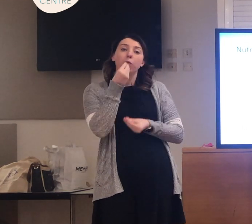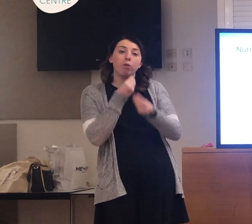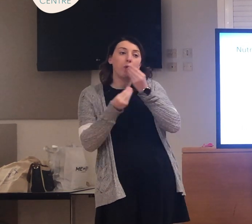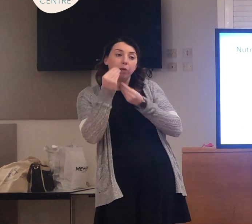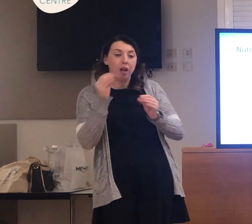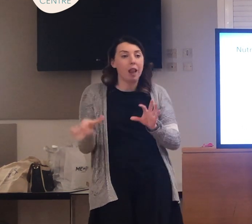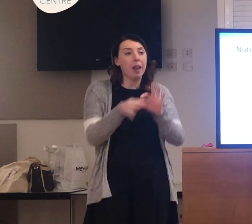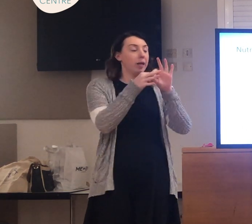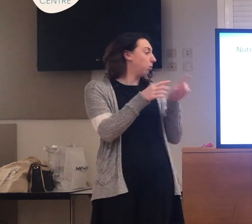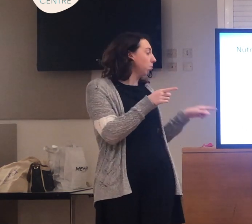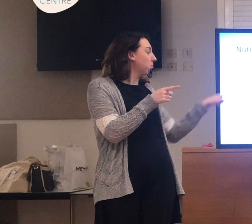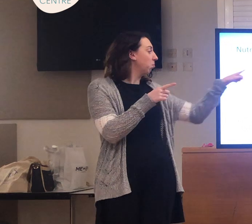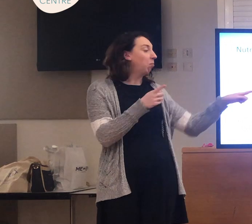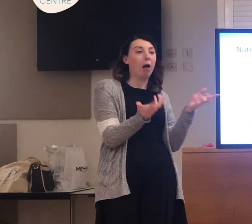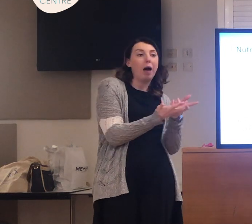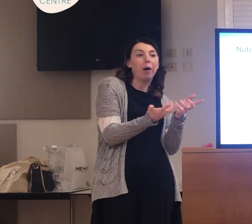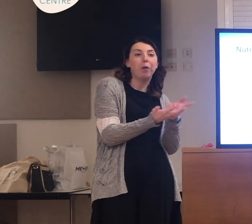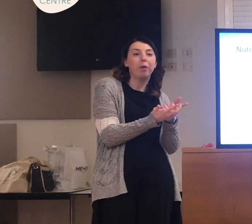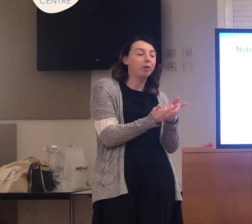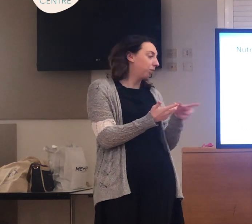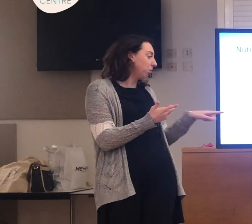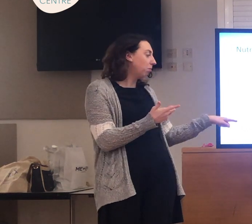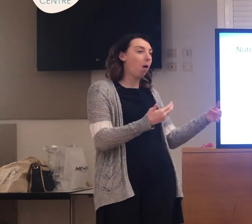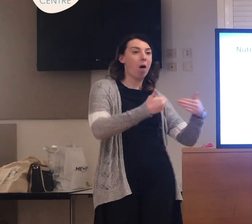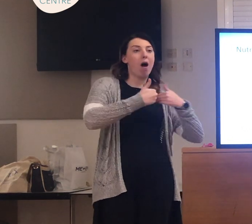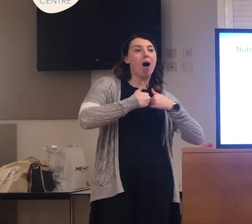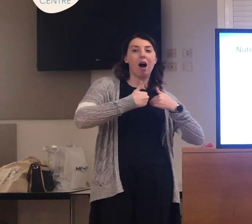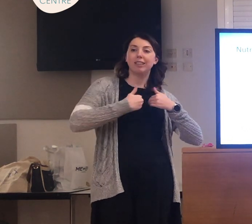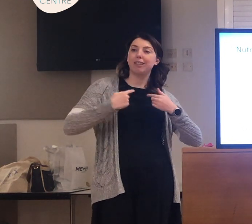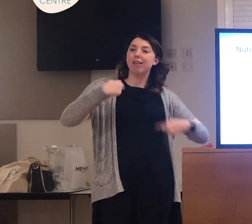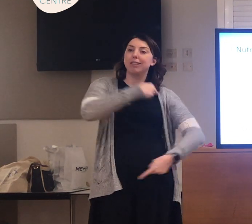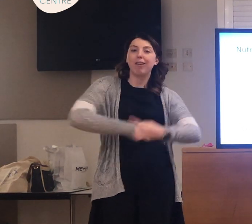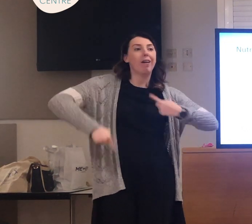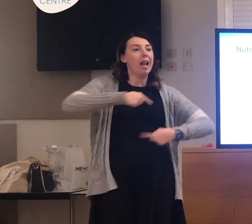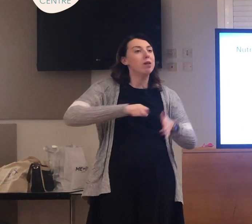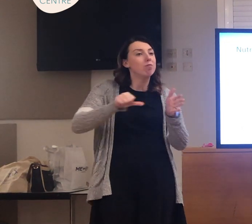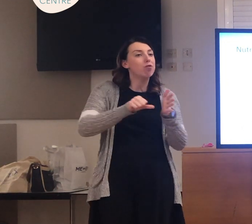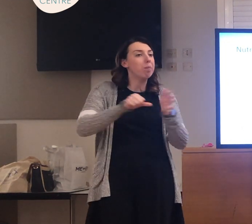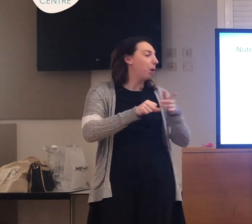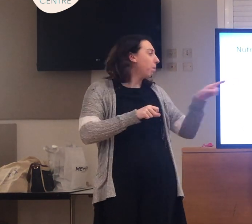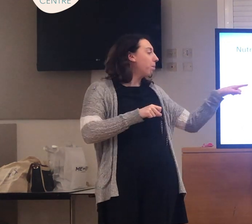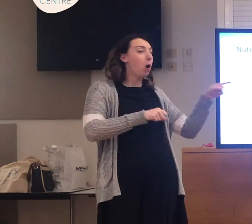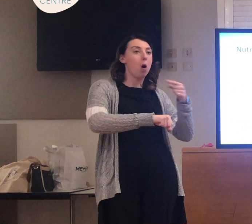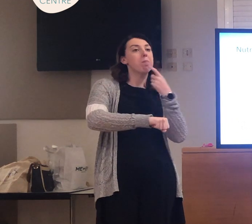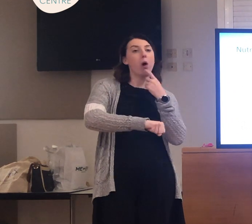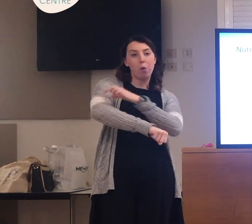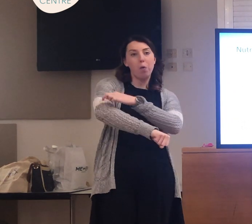nutrition, because things like cardiovascular disease, your bone health,